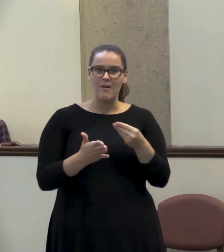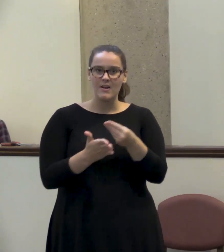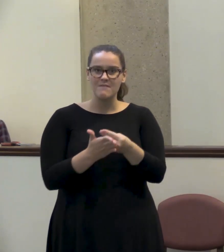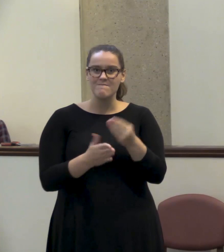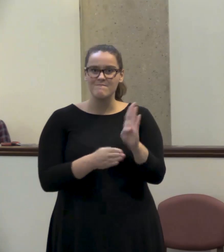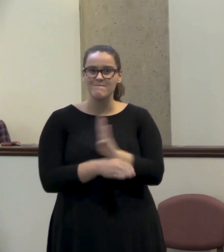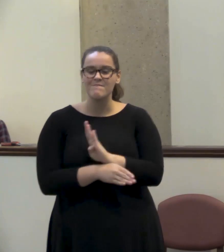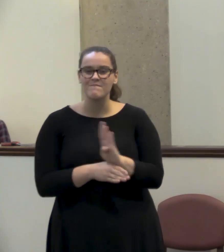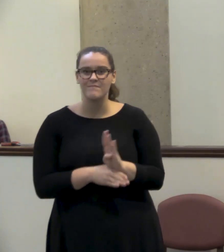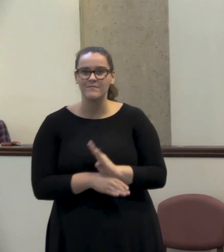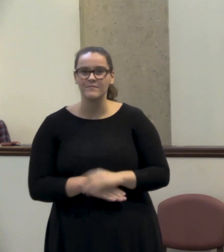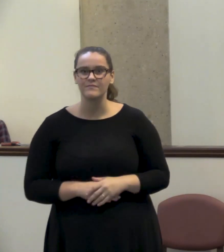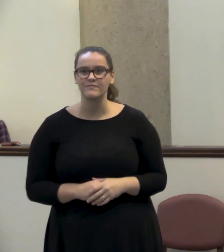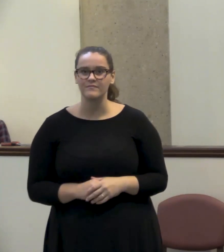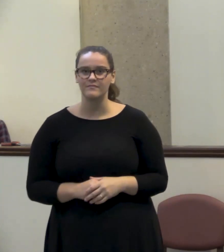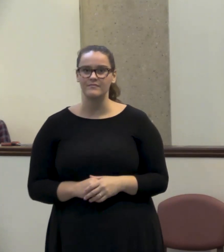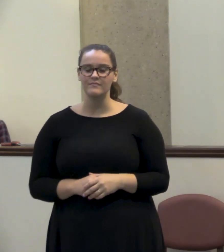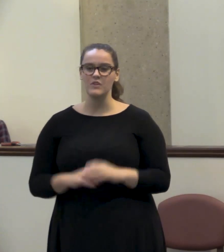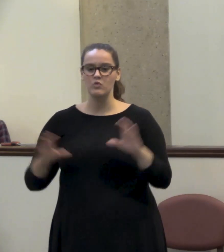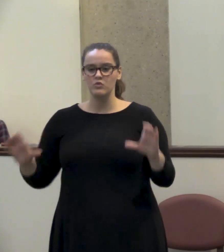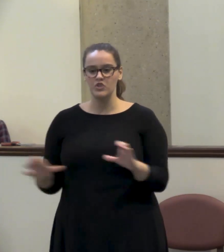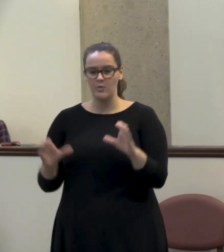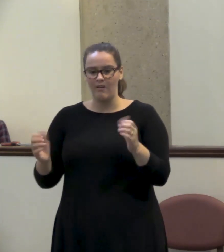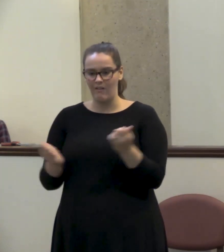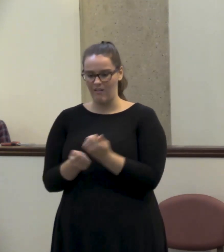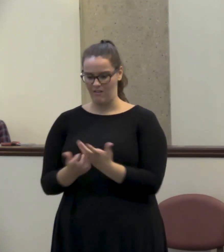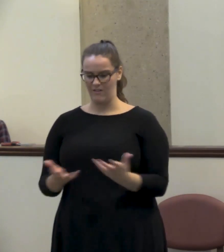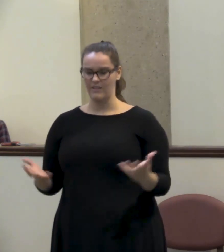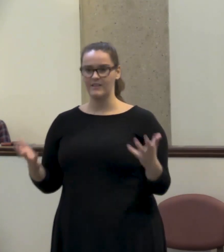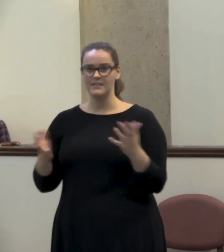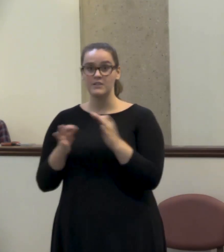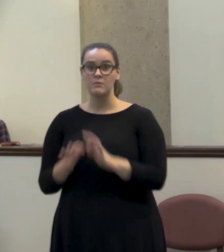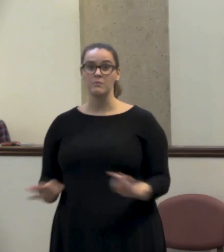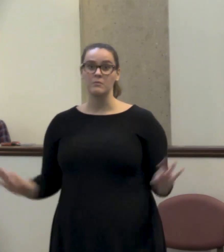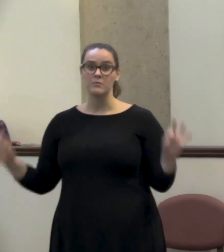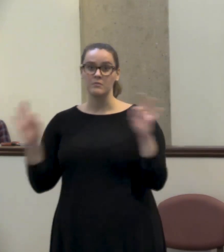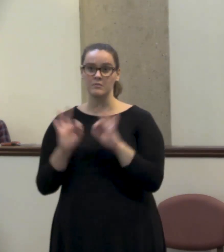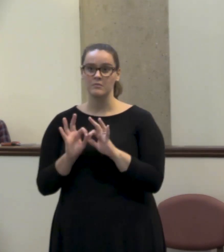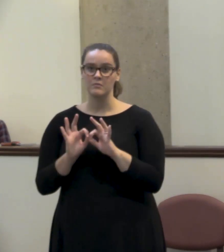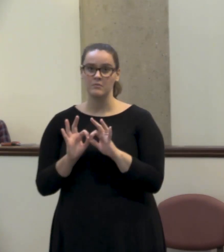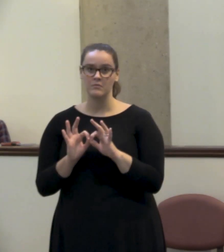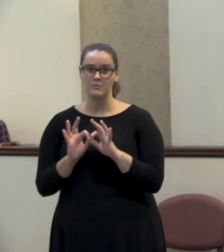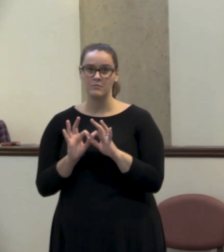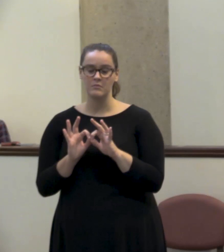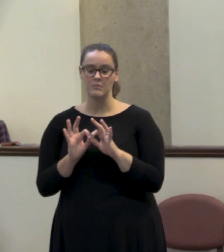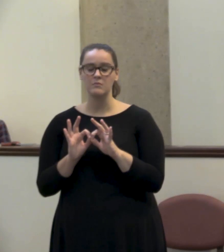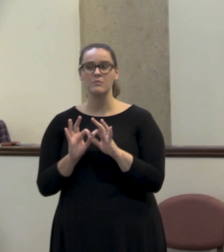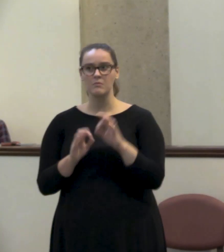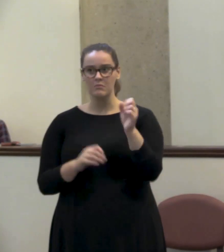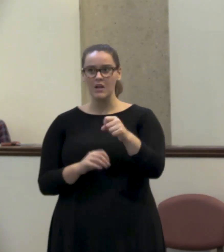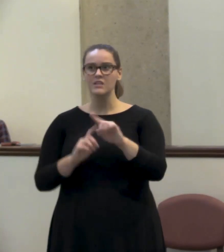Now, while doing all this is important, it is not enough.